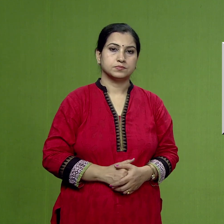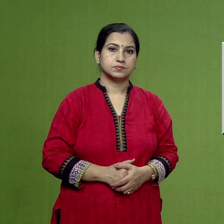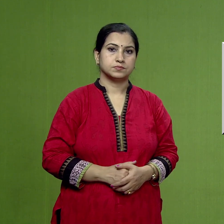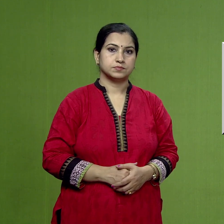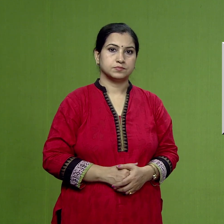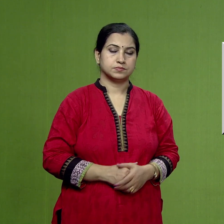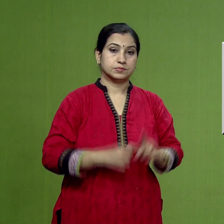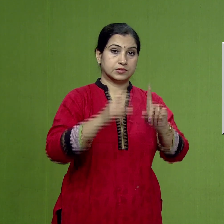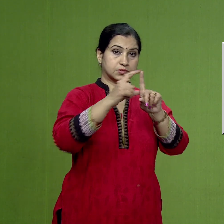density of population